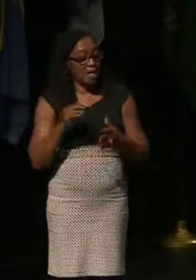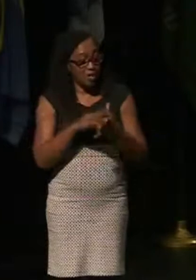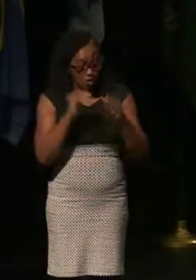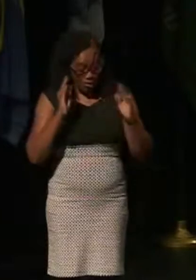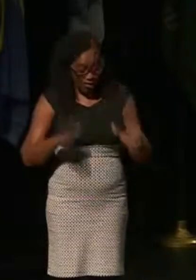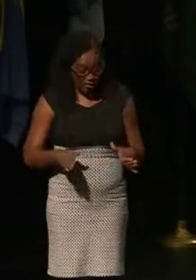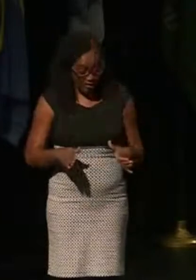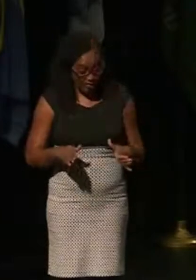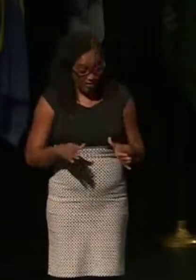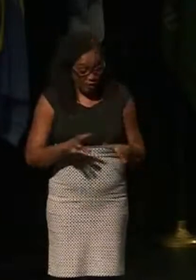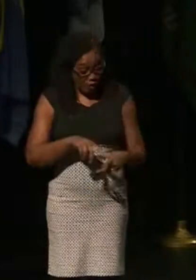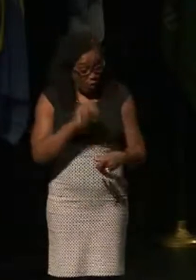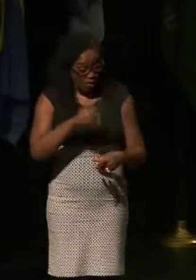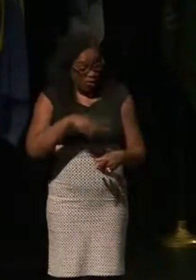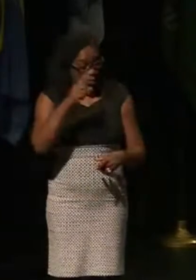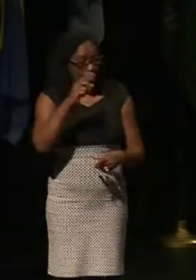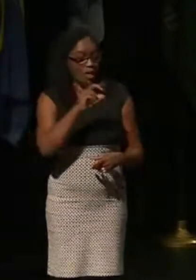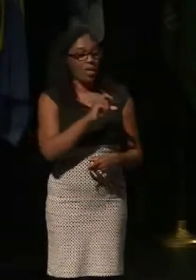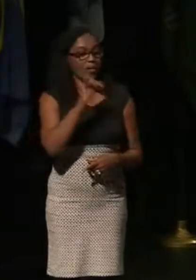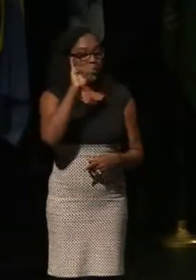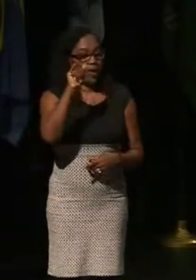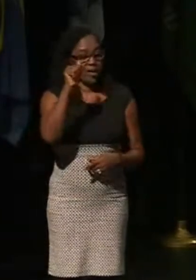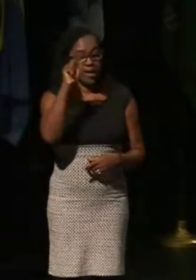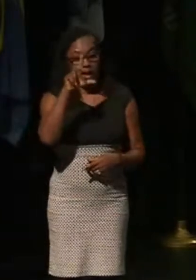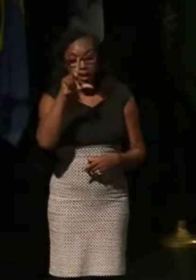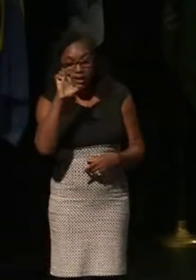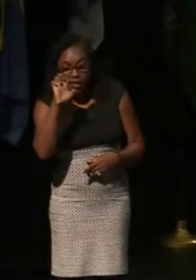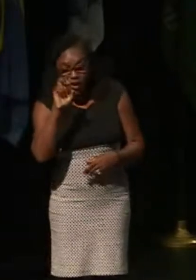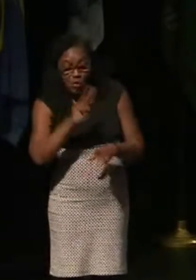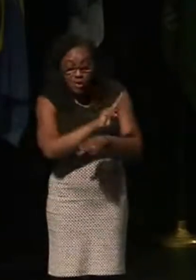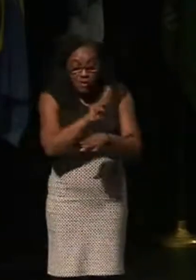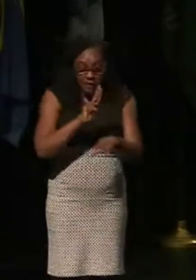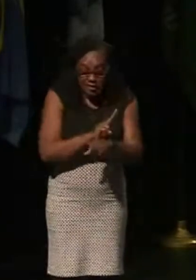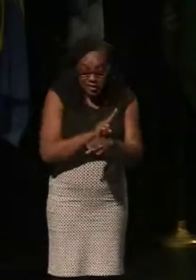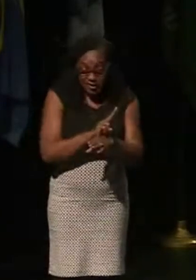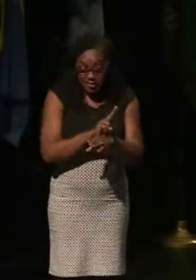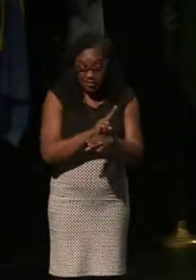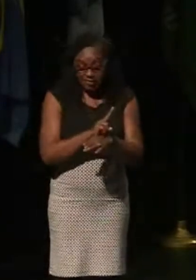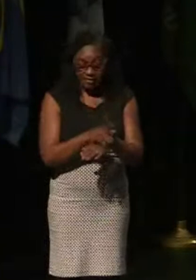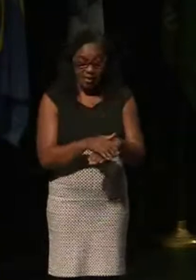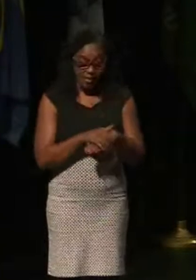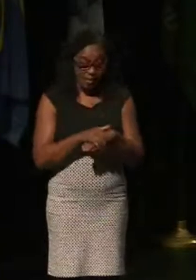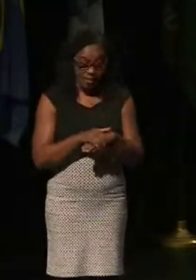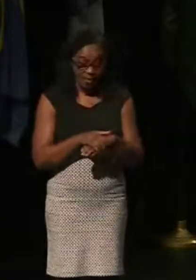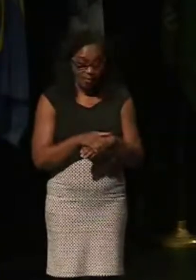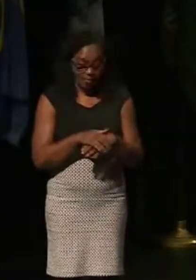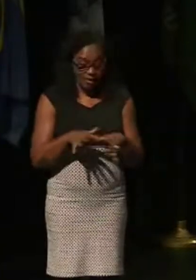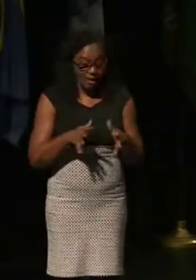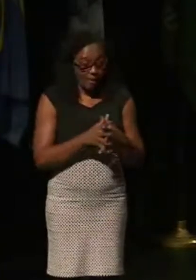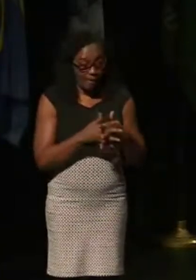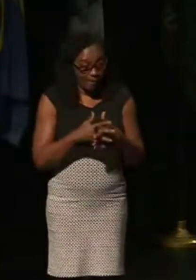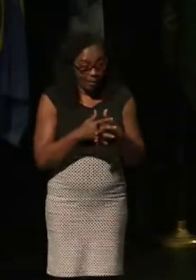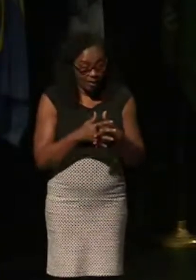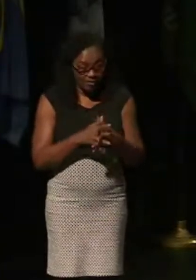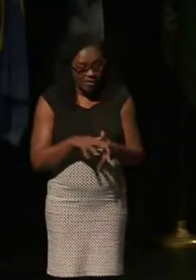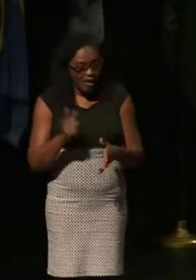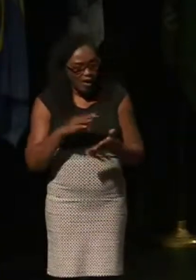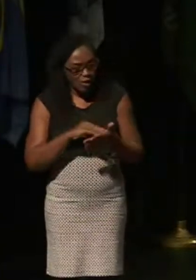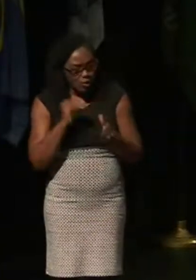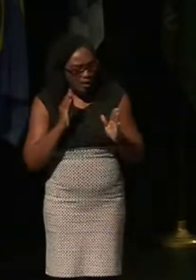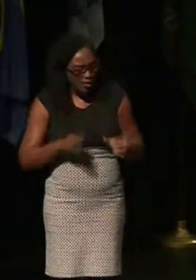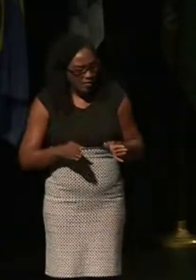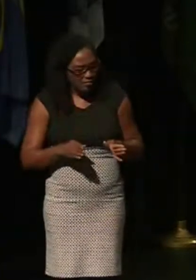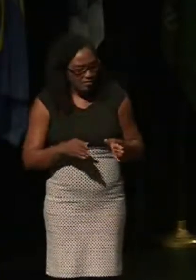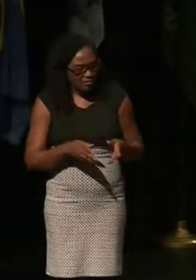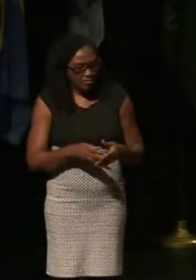University. Our students have been accepted to some of the most prestigious universities in the world. We had a student who got a partial